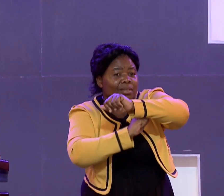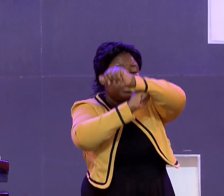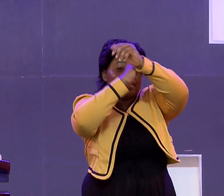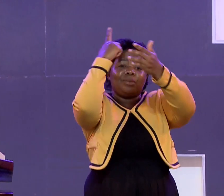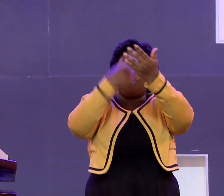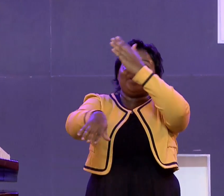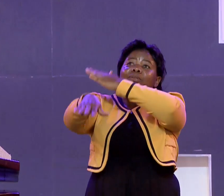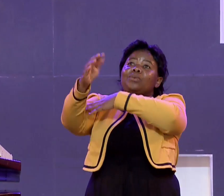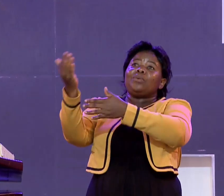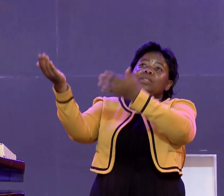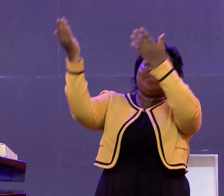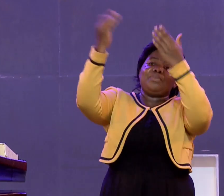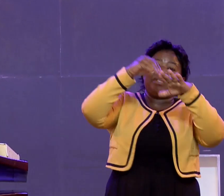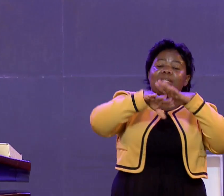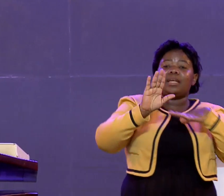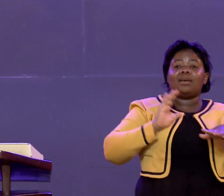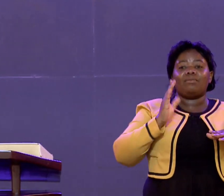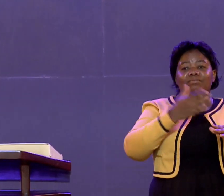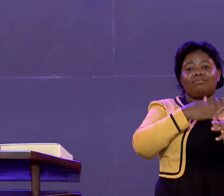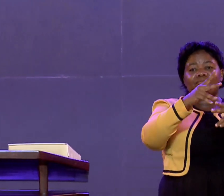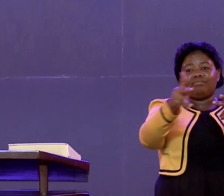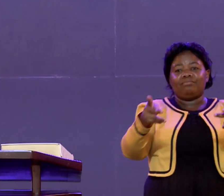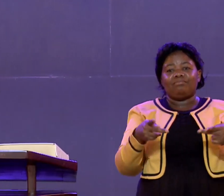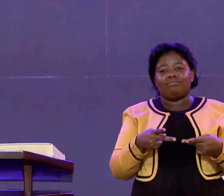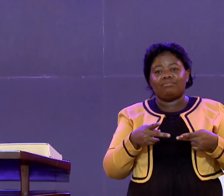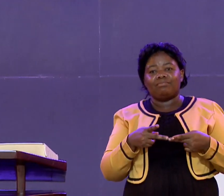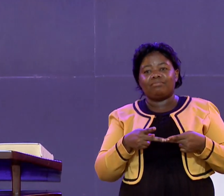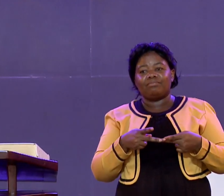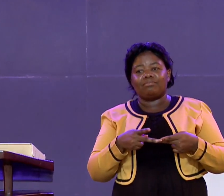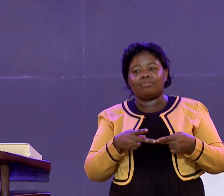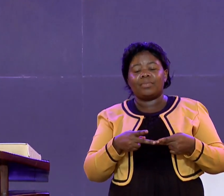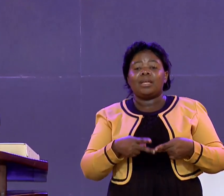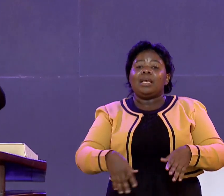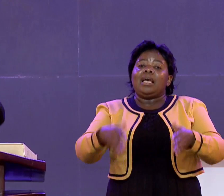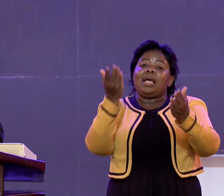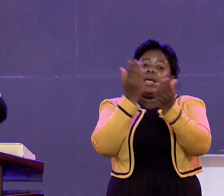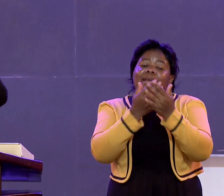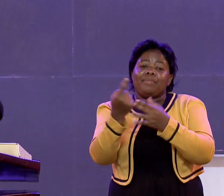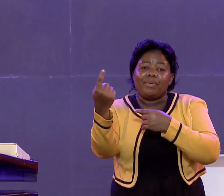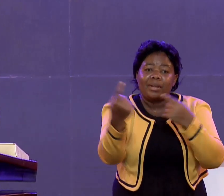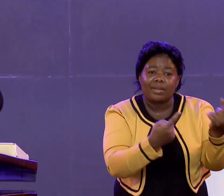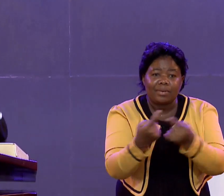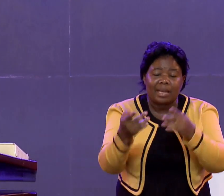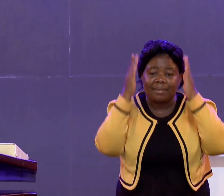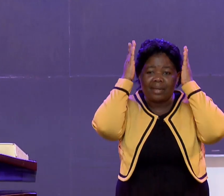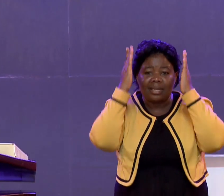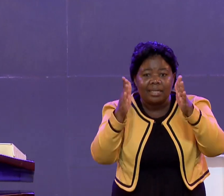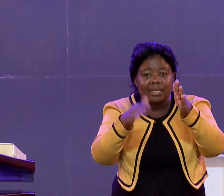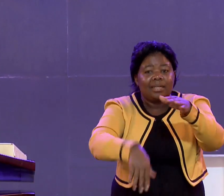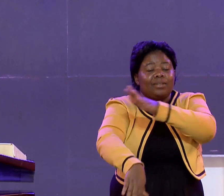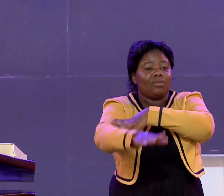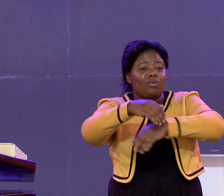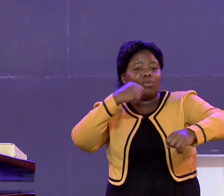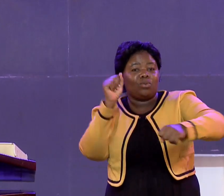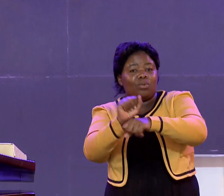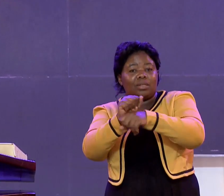may be ready to sustain that what the Lord is giving us in our days. Mbaito kuja tukirize mkama tukole momu limugu bweto waze. I call upon you to come and let's